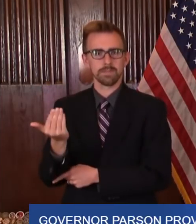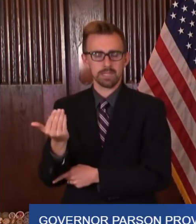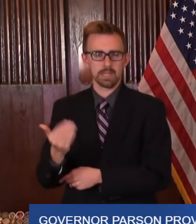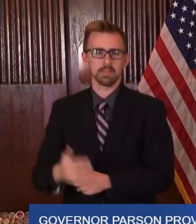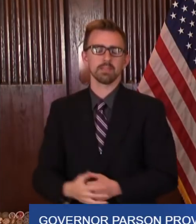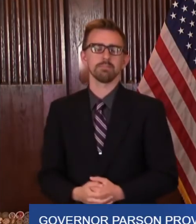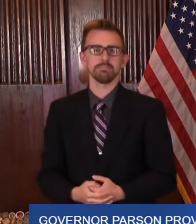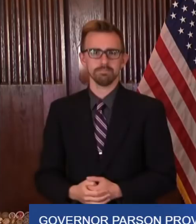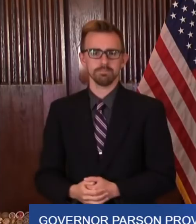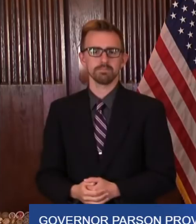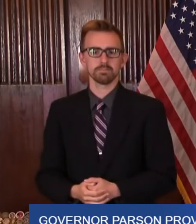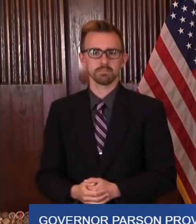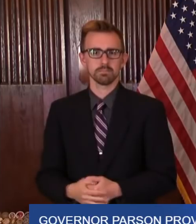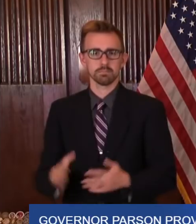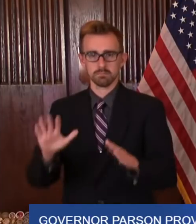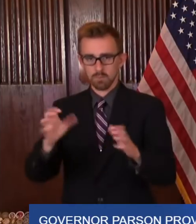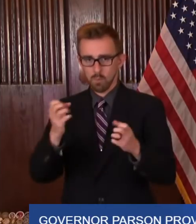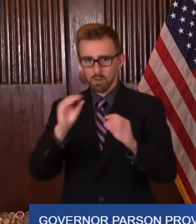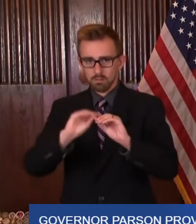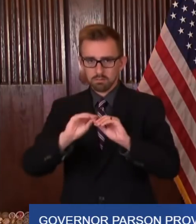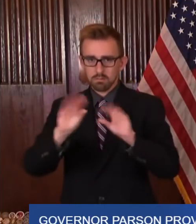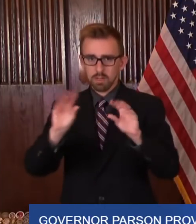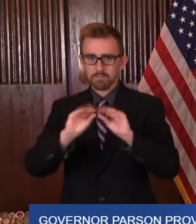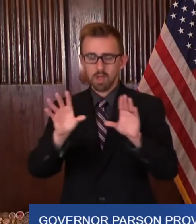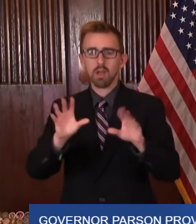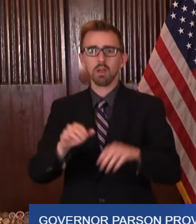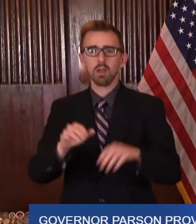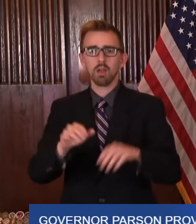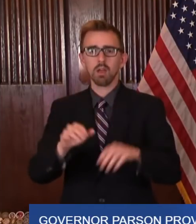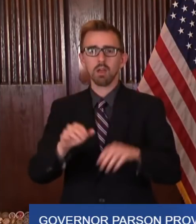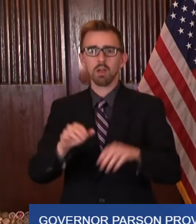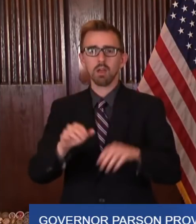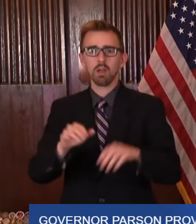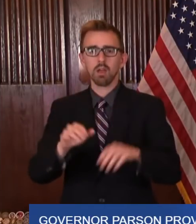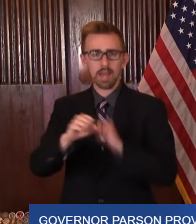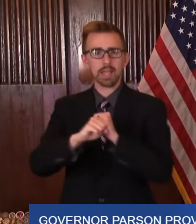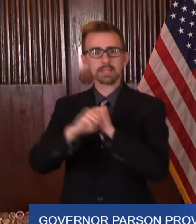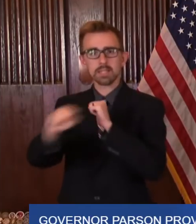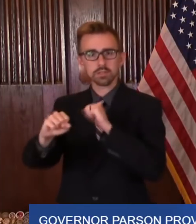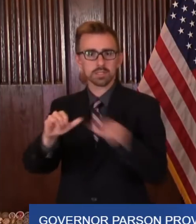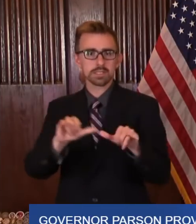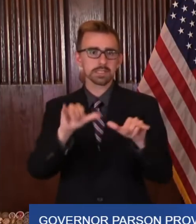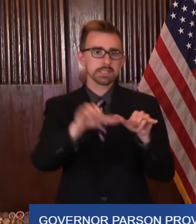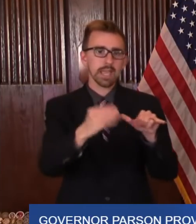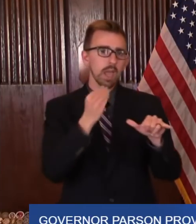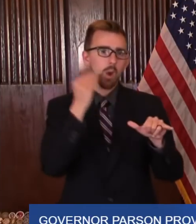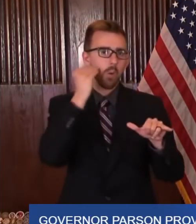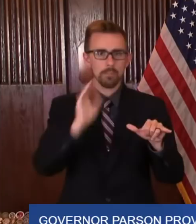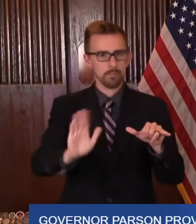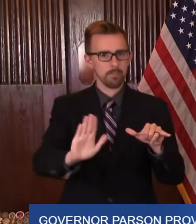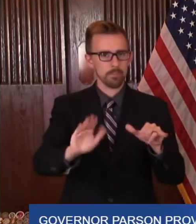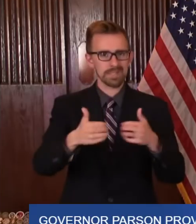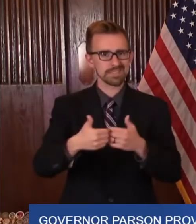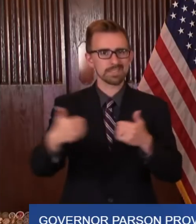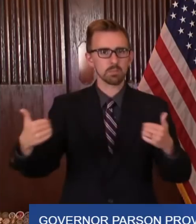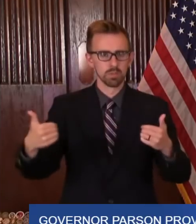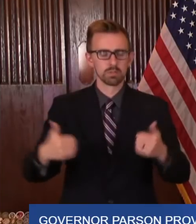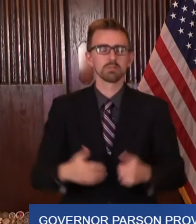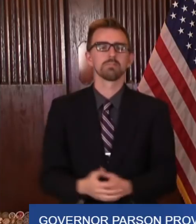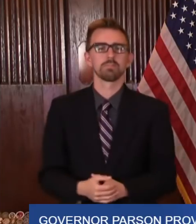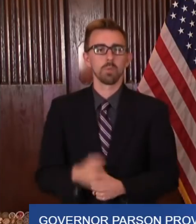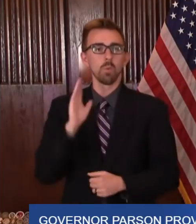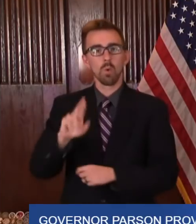15th. Now, I want to be clear, that is not an extension of the stay-at-home order. We will